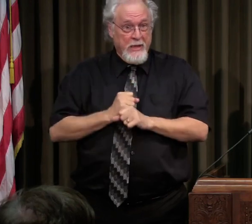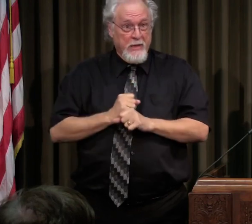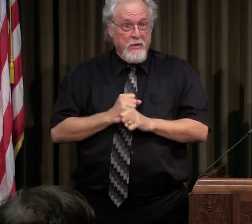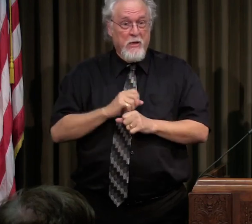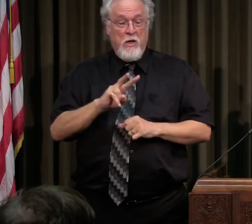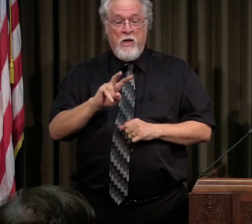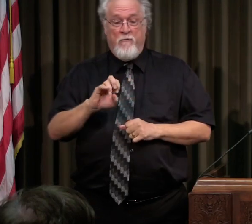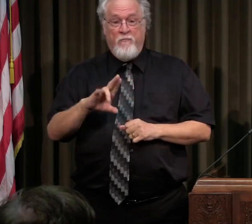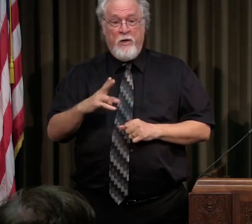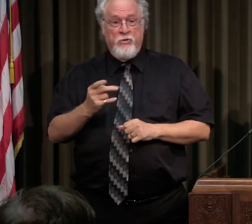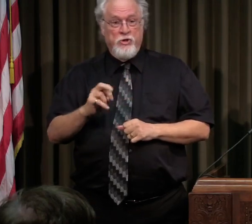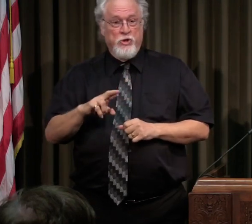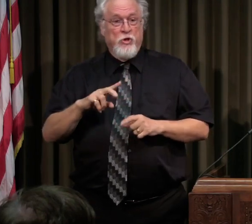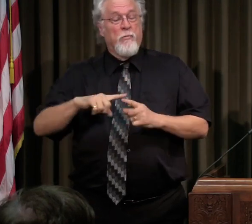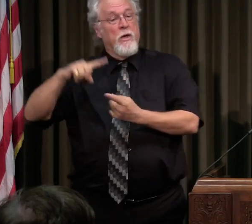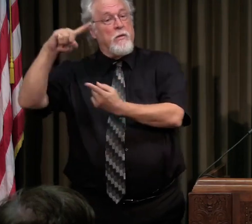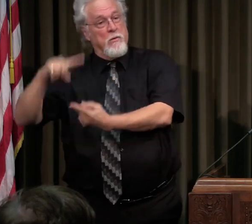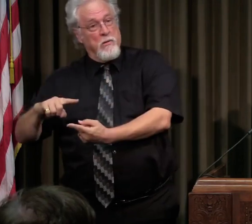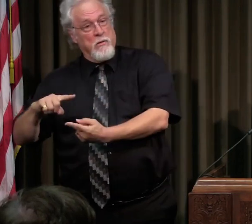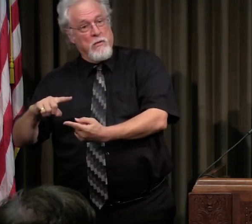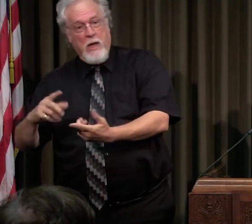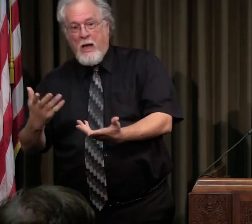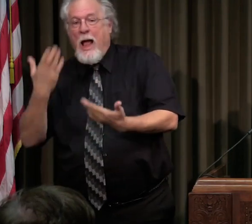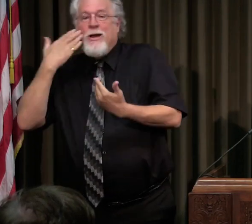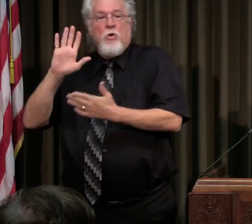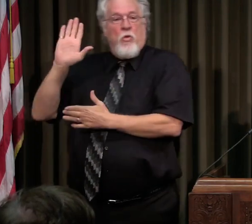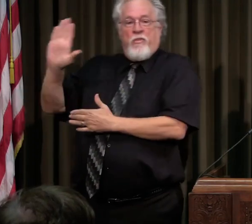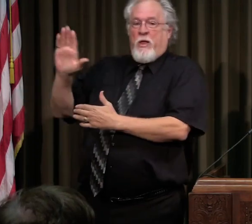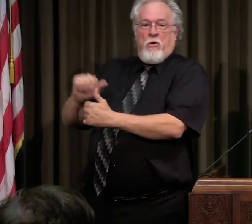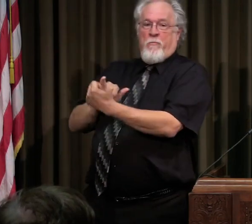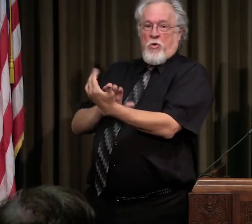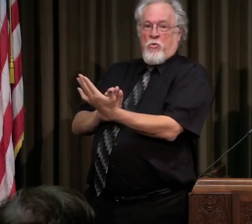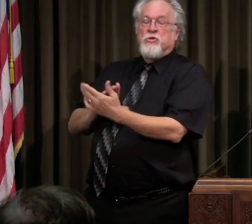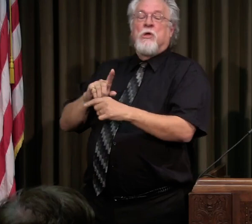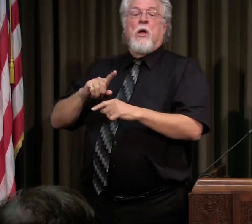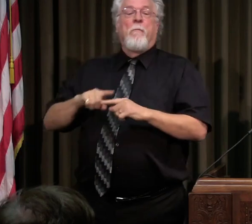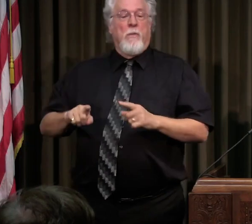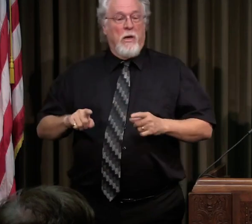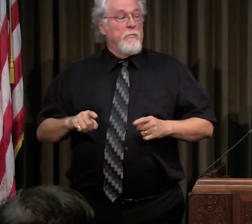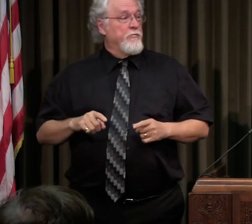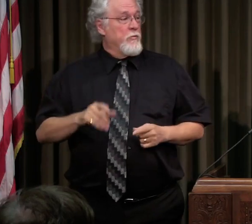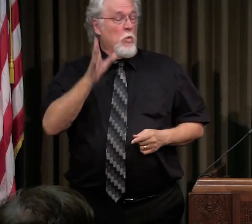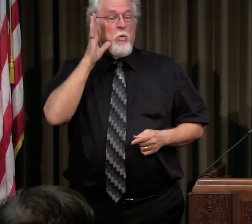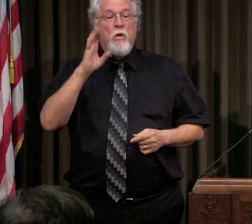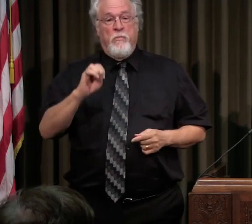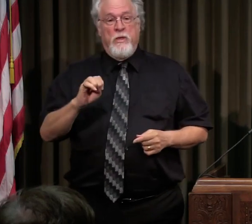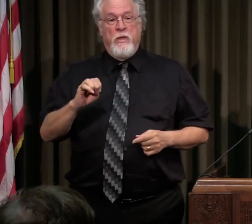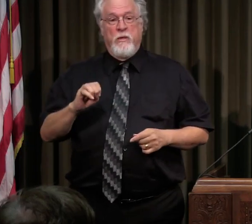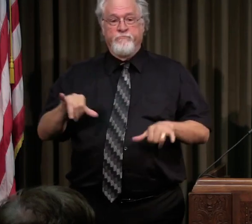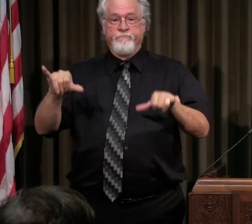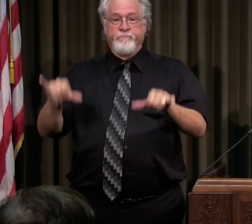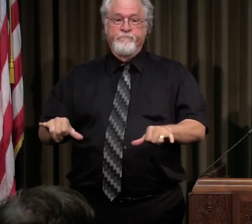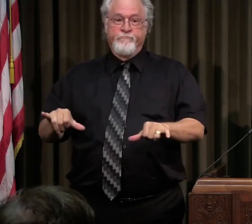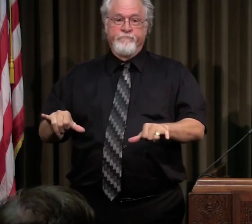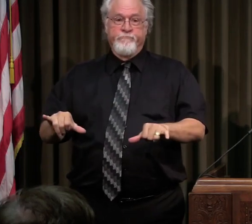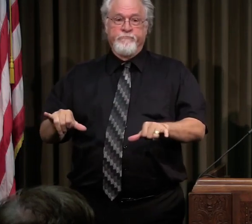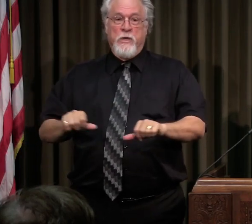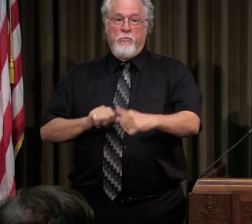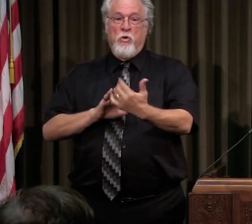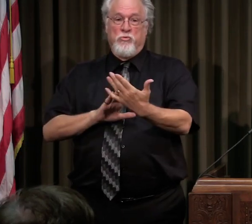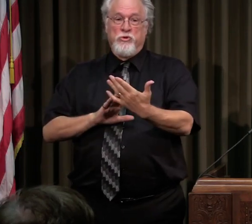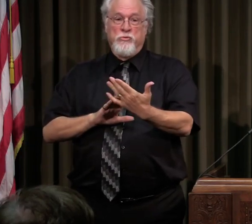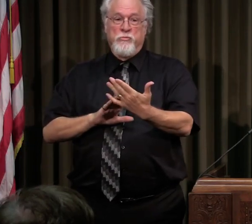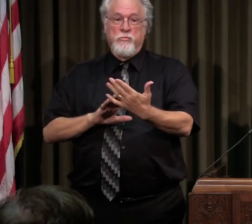amount. And I don't know what the approach is going to be, but I can tell you it will be a standstill approach